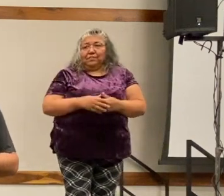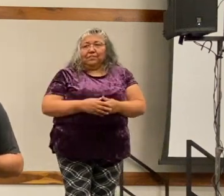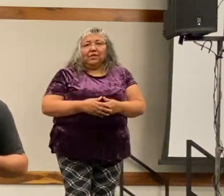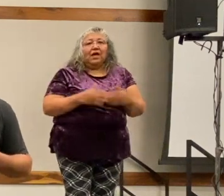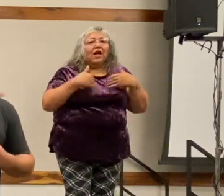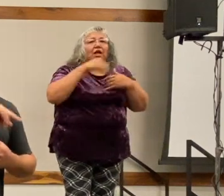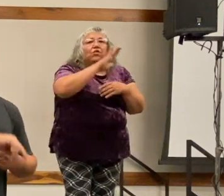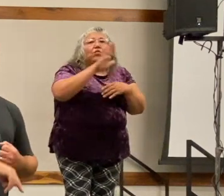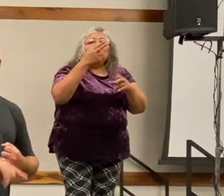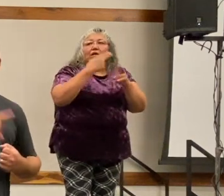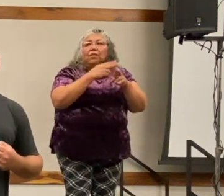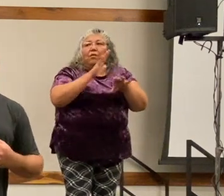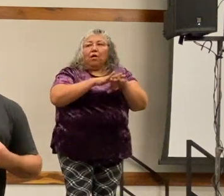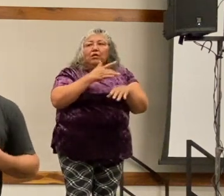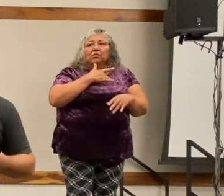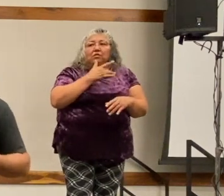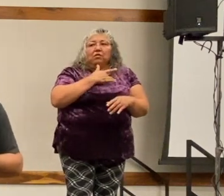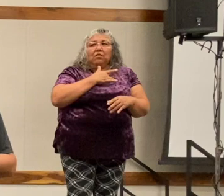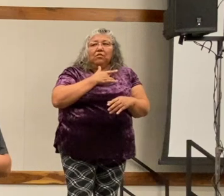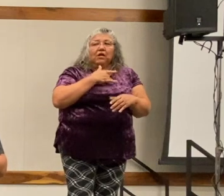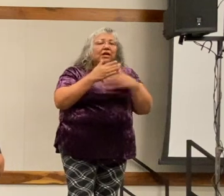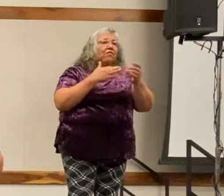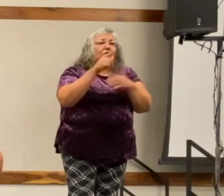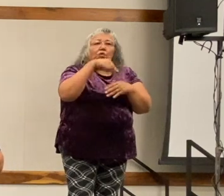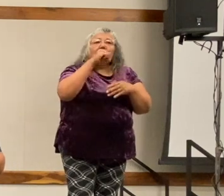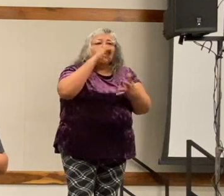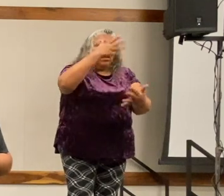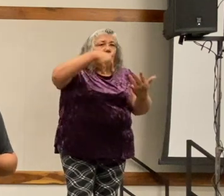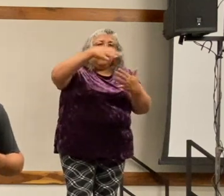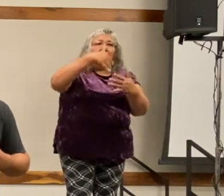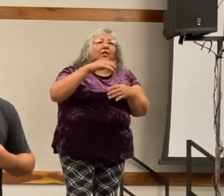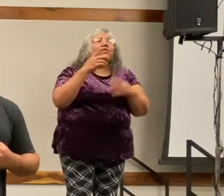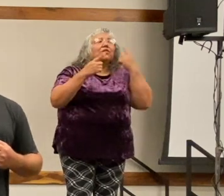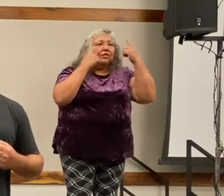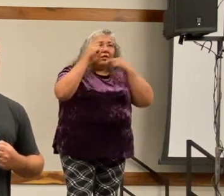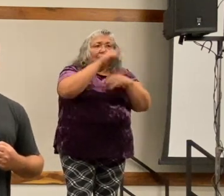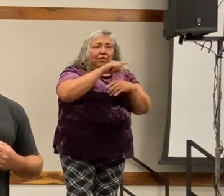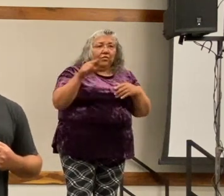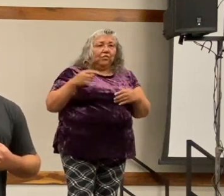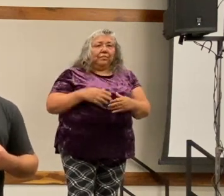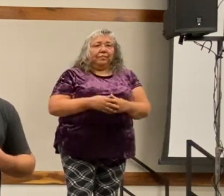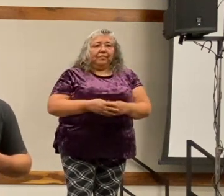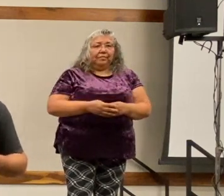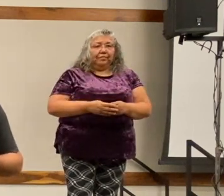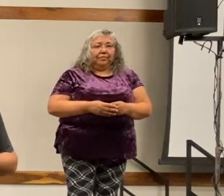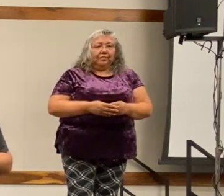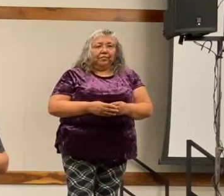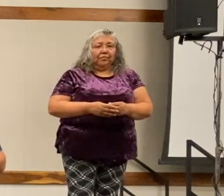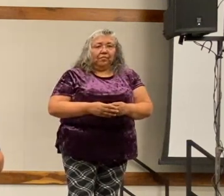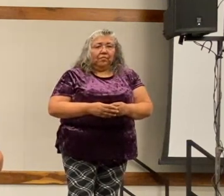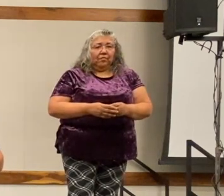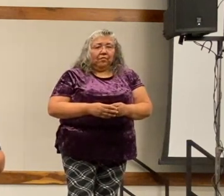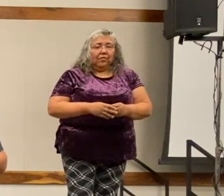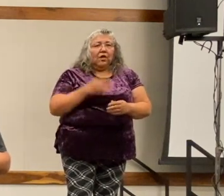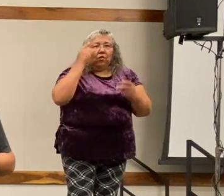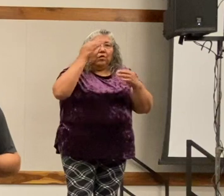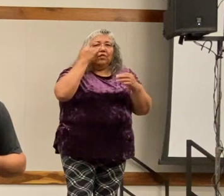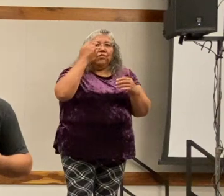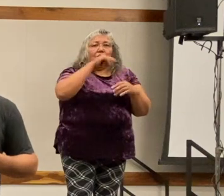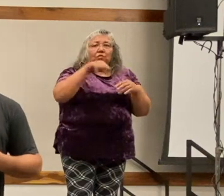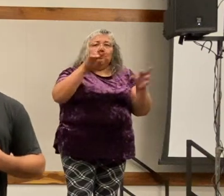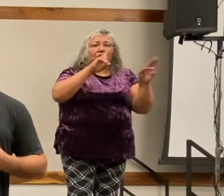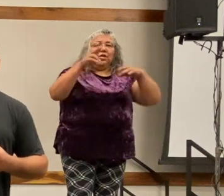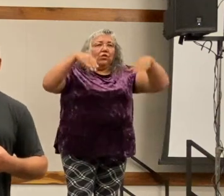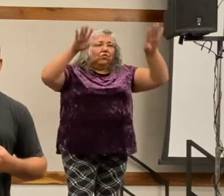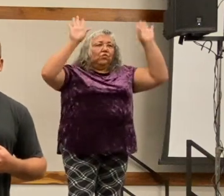had your name on his heart. Even though you weren't around, he was thinking about you. I'm wondering if you're ready to surrender